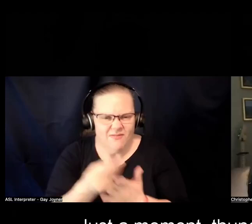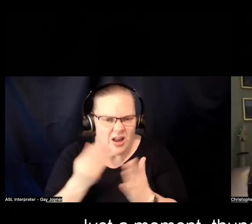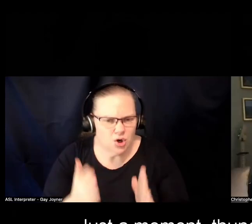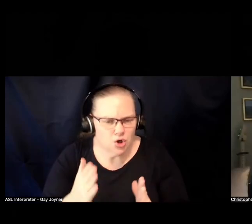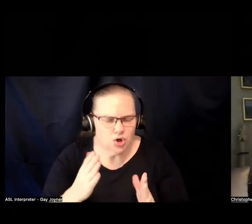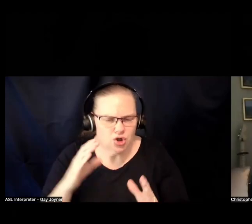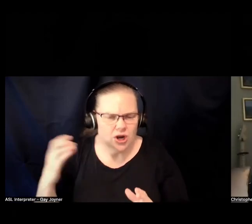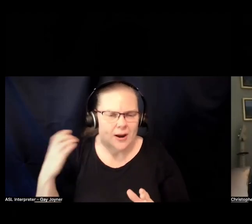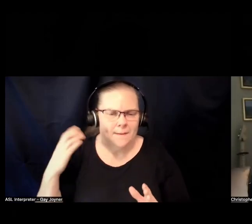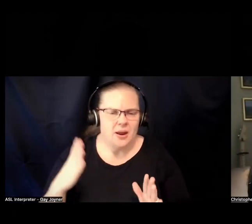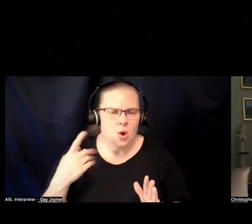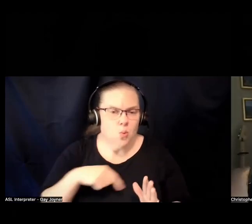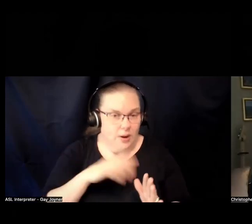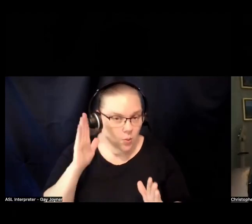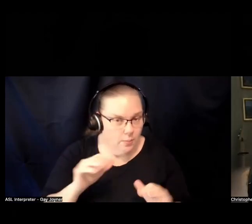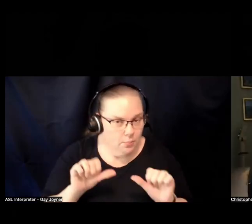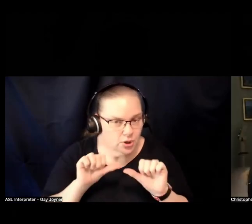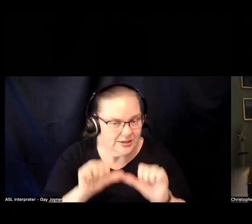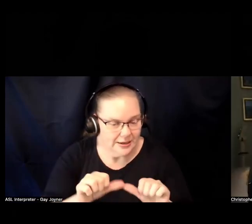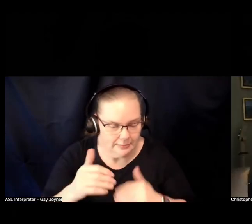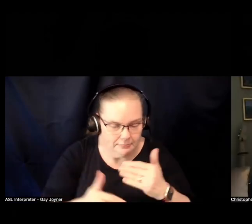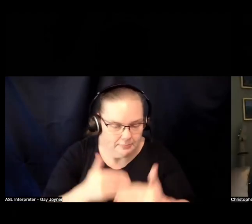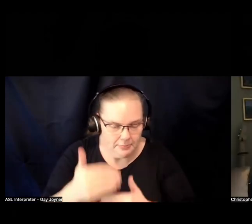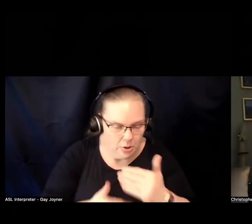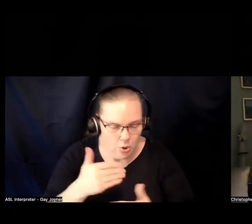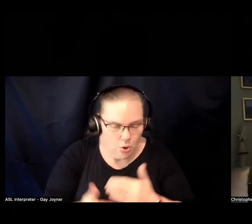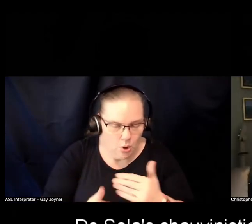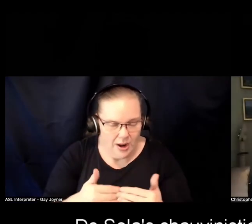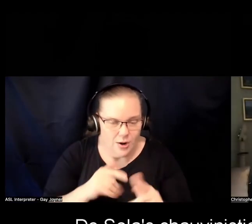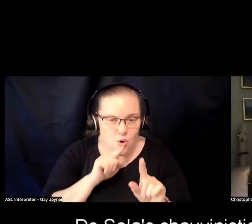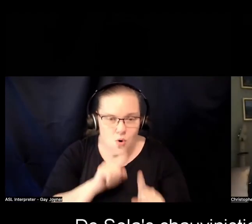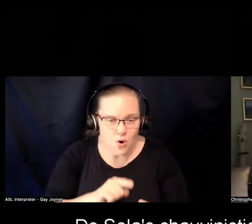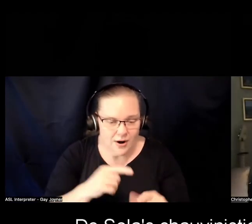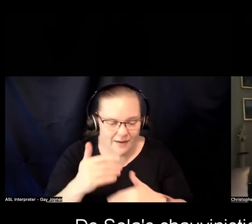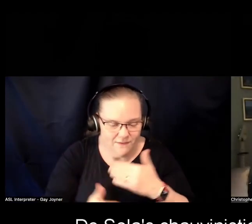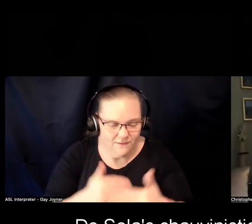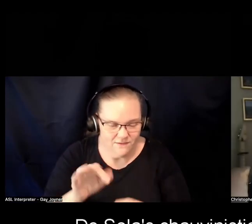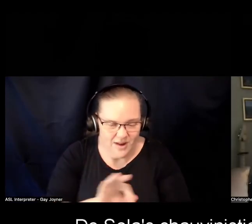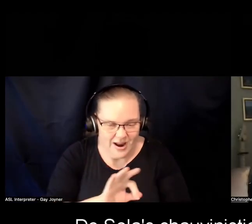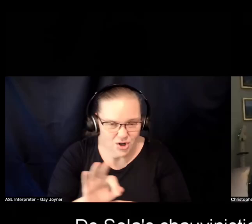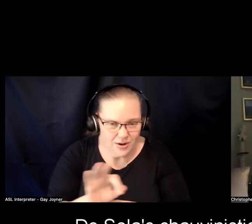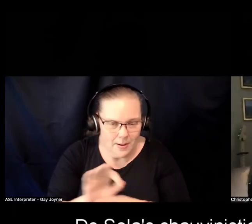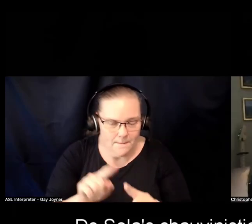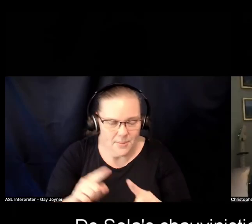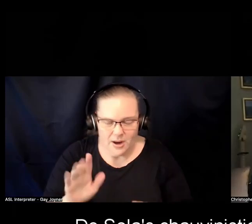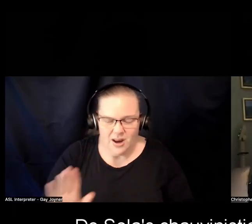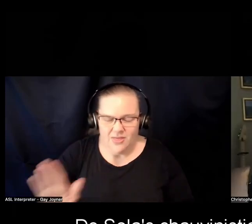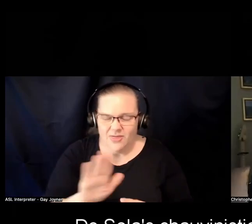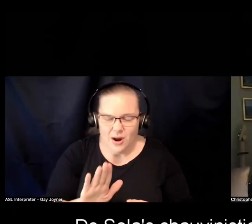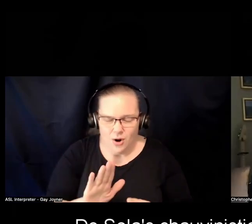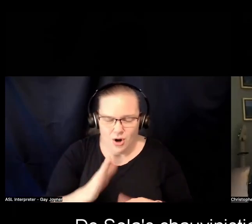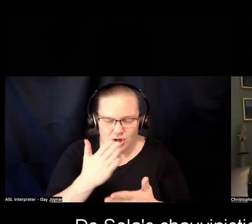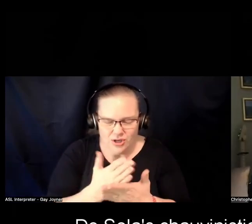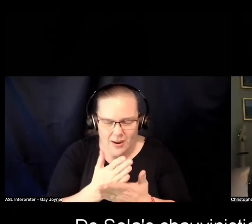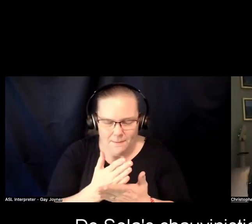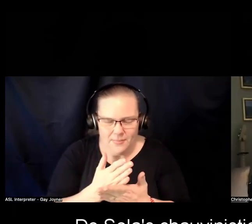cutting off DeSola. We will proceed in an orderly fashion. DeSola's chauvinistic remark that the social work